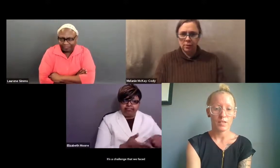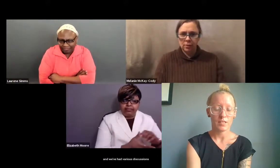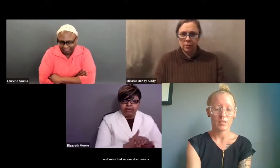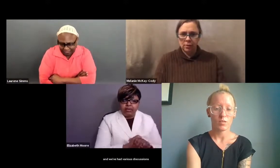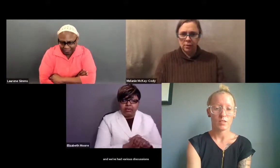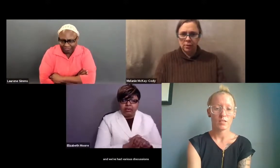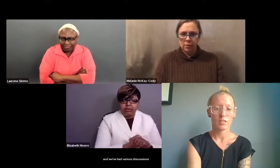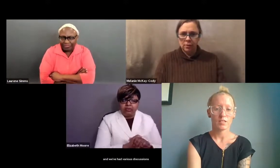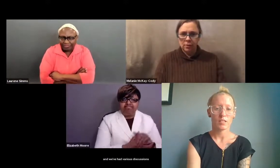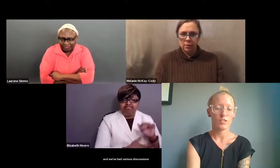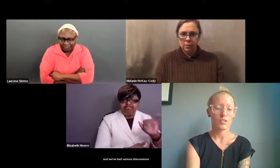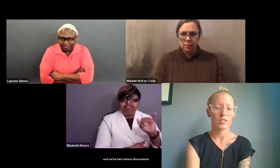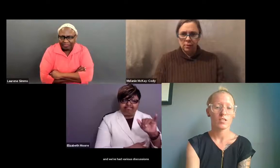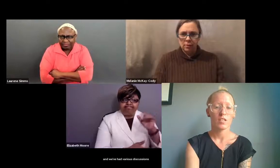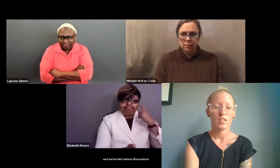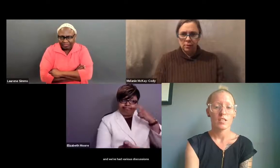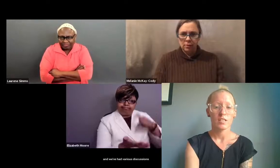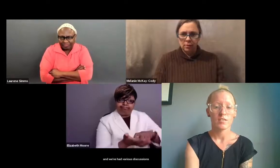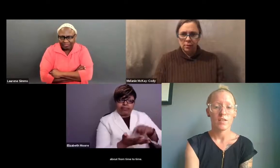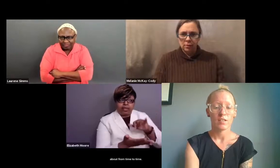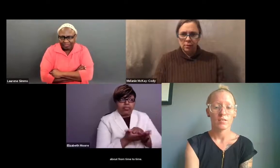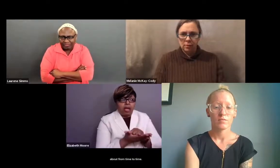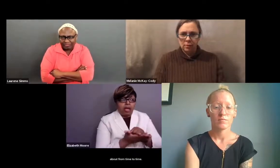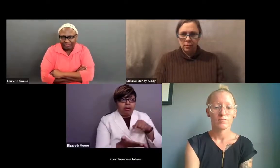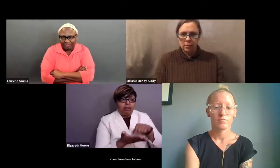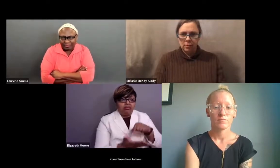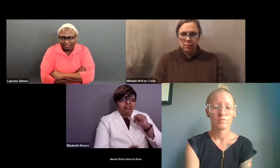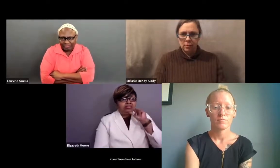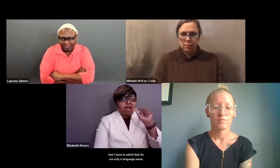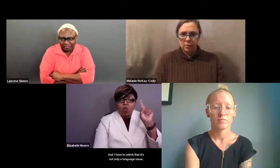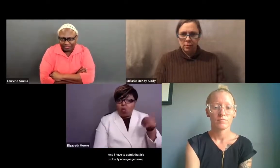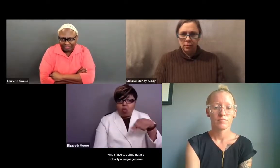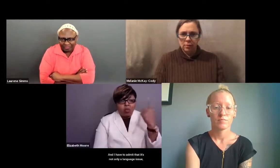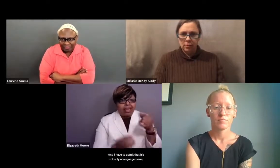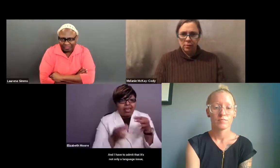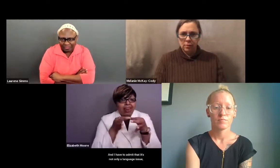that we face, so discussion is vital.